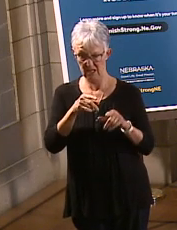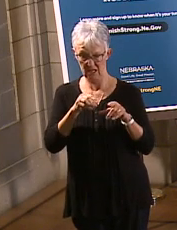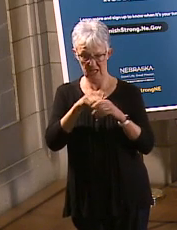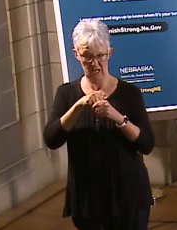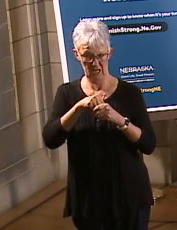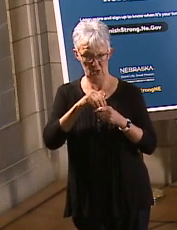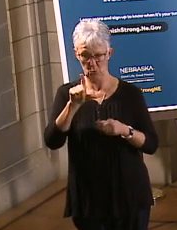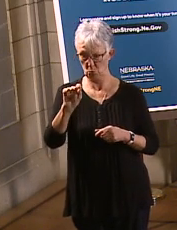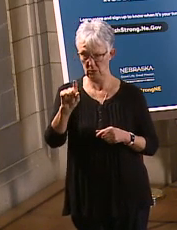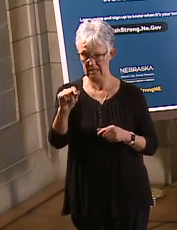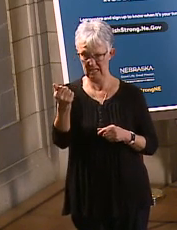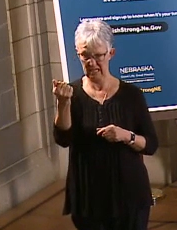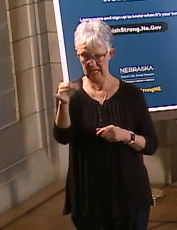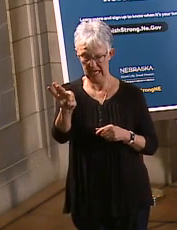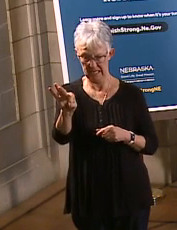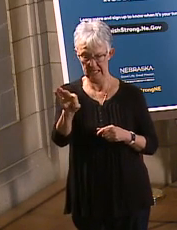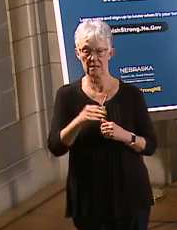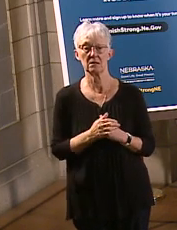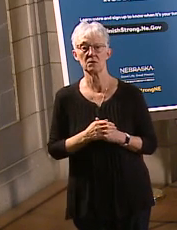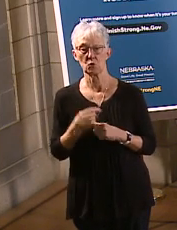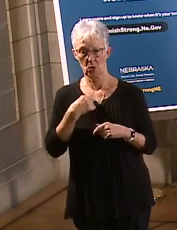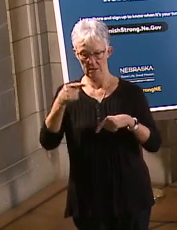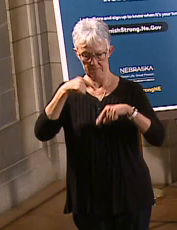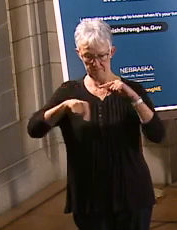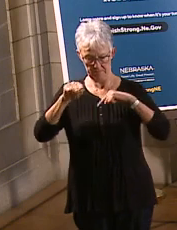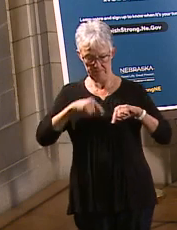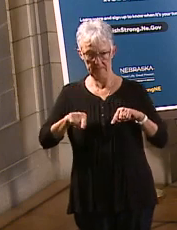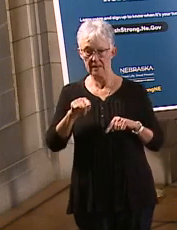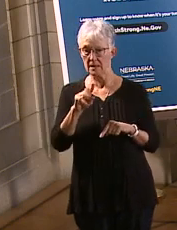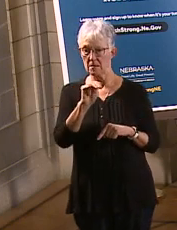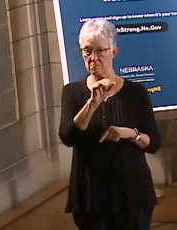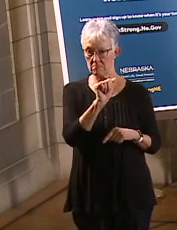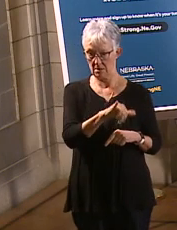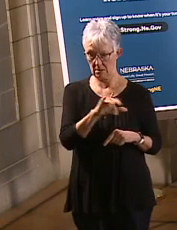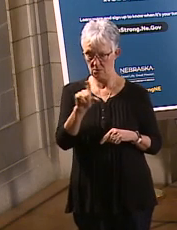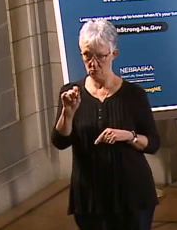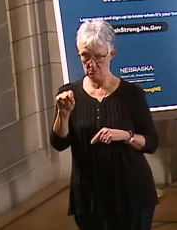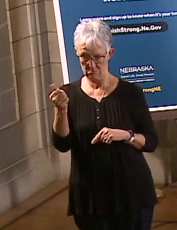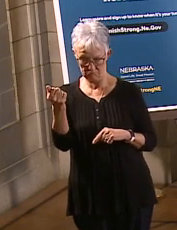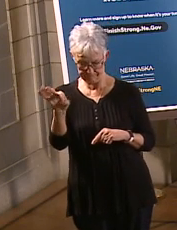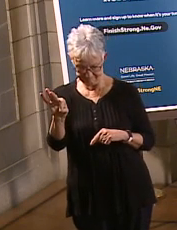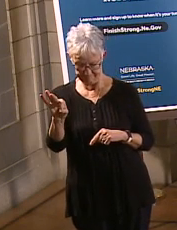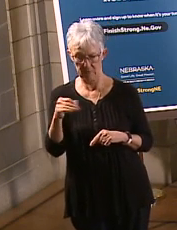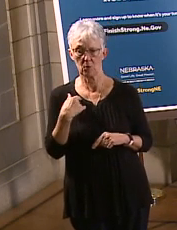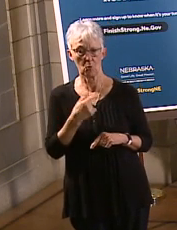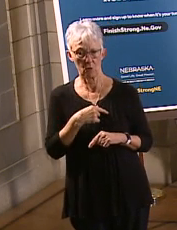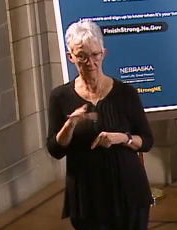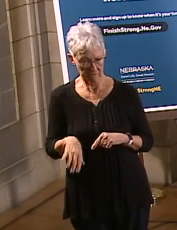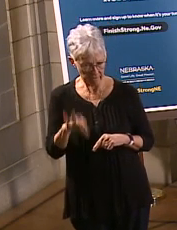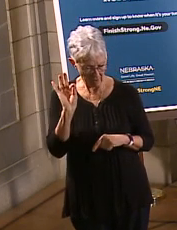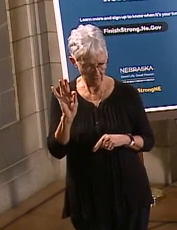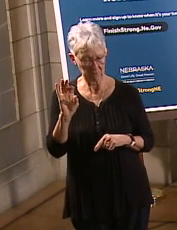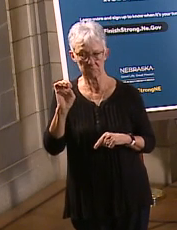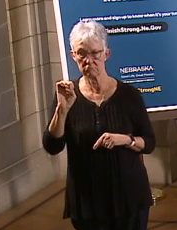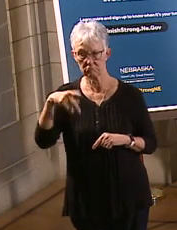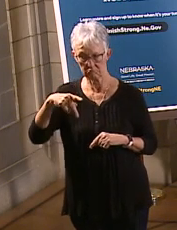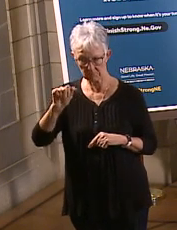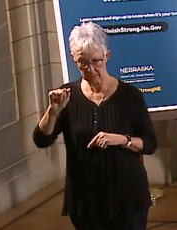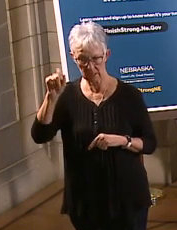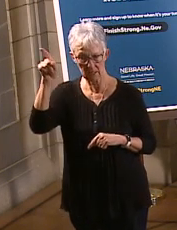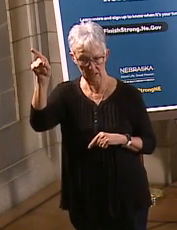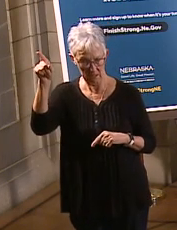2019. So let me take a step back. In May of 2019, we were very pleased to learn that the EPA